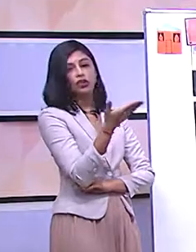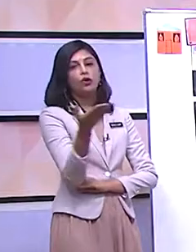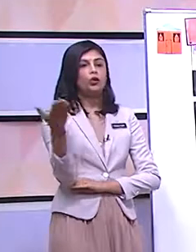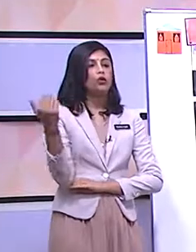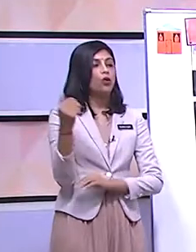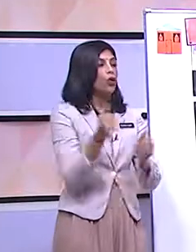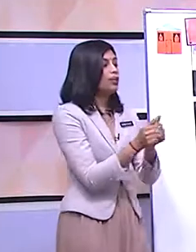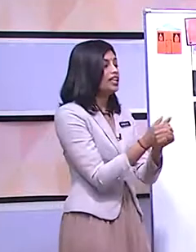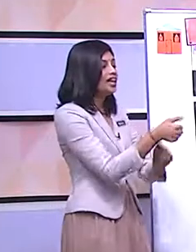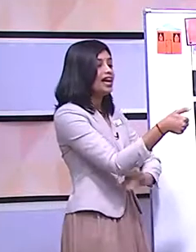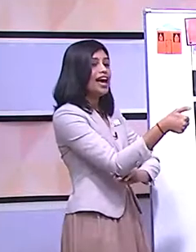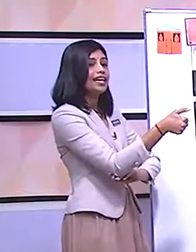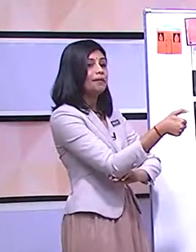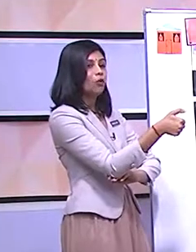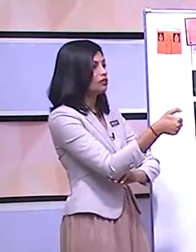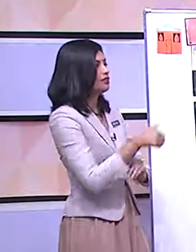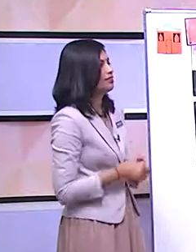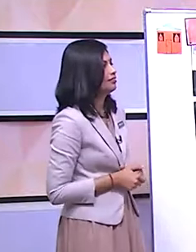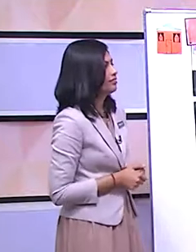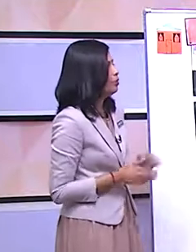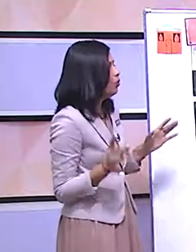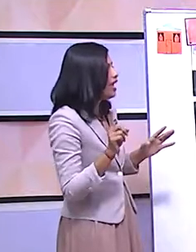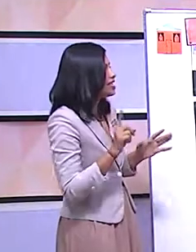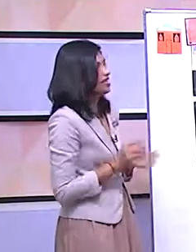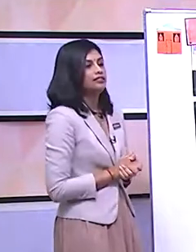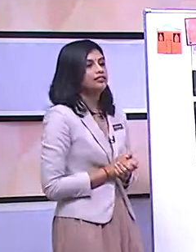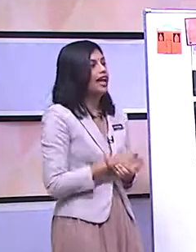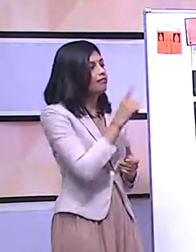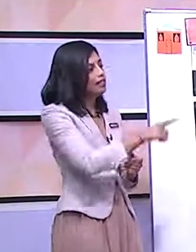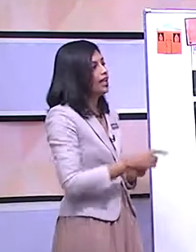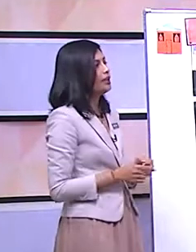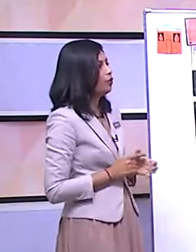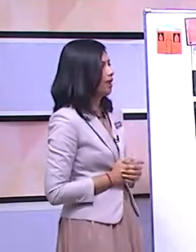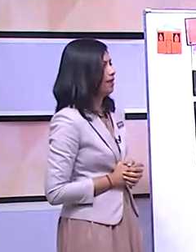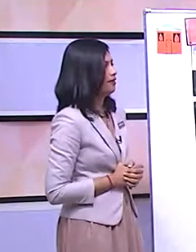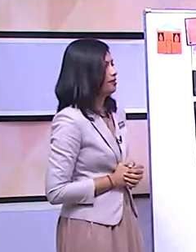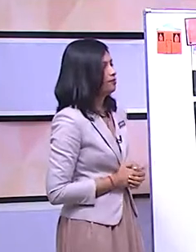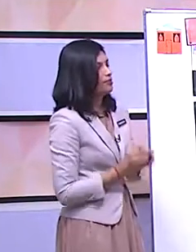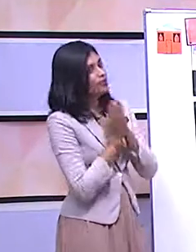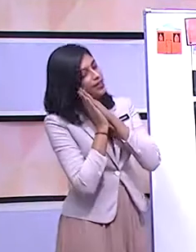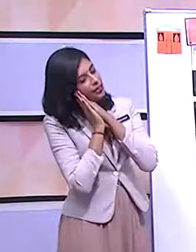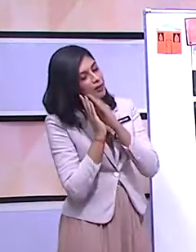all know. With a remote. Where is it? I think I know where. Where, teacher? Where is in it? In the